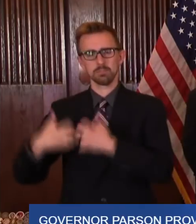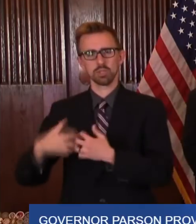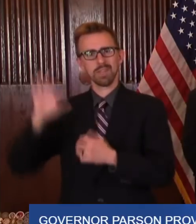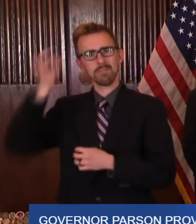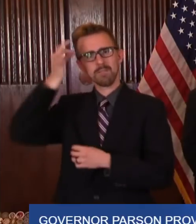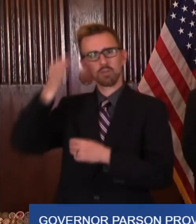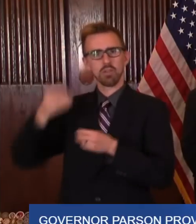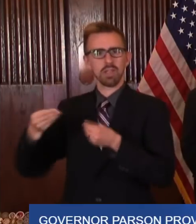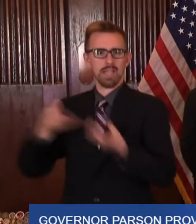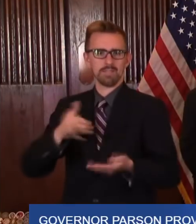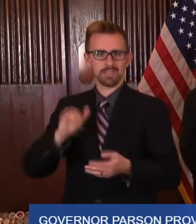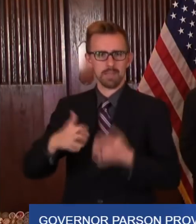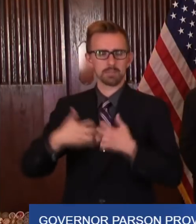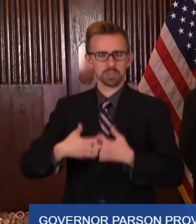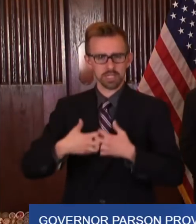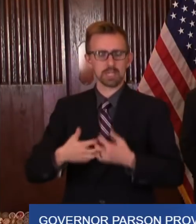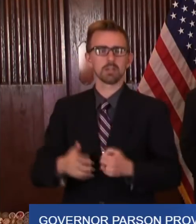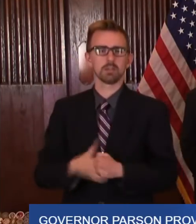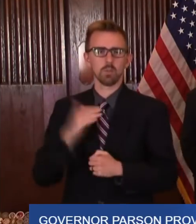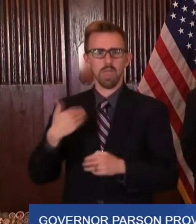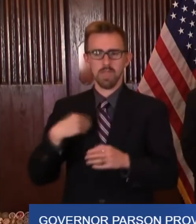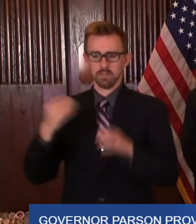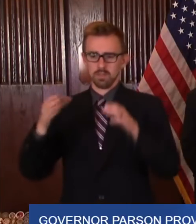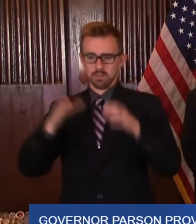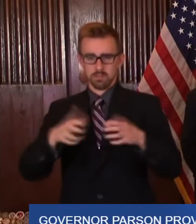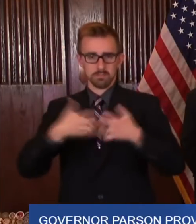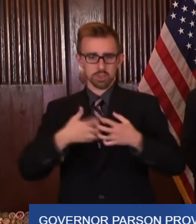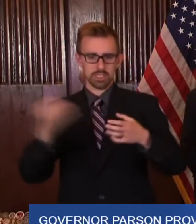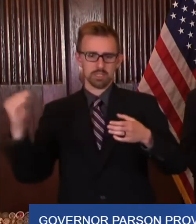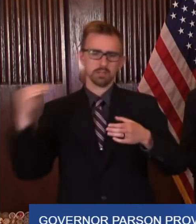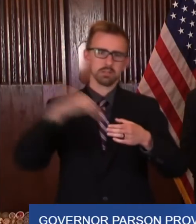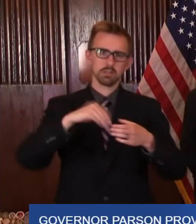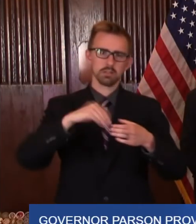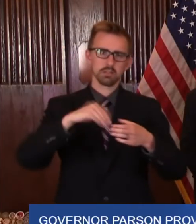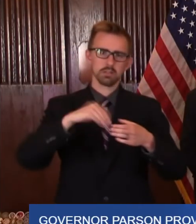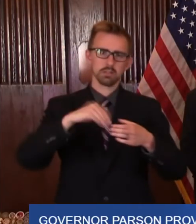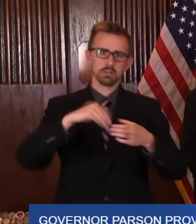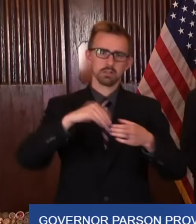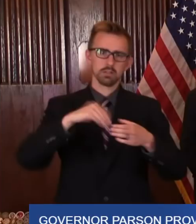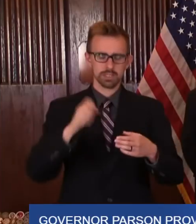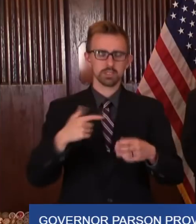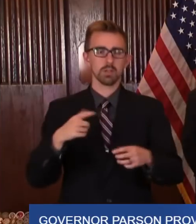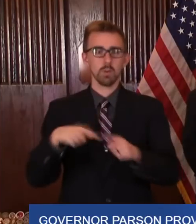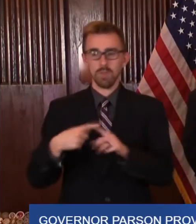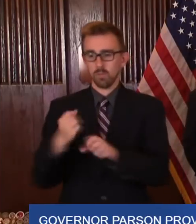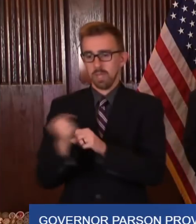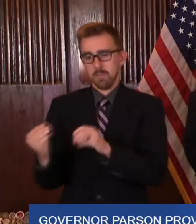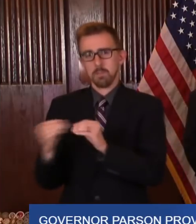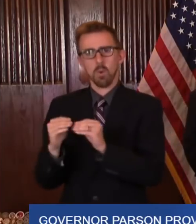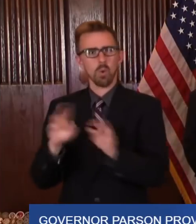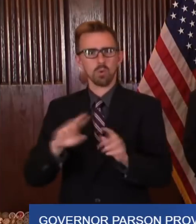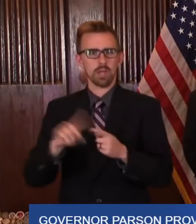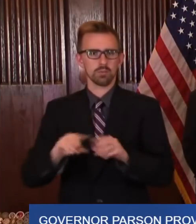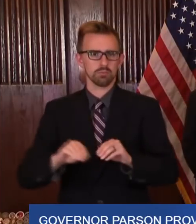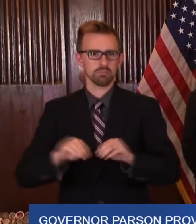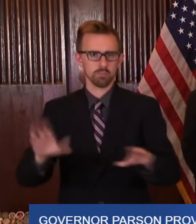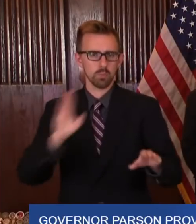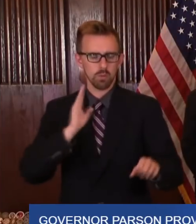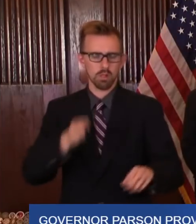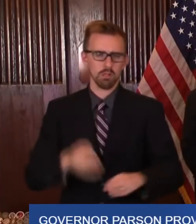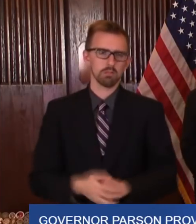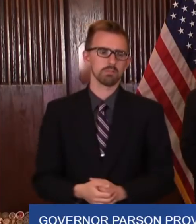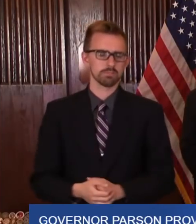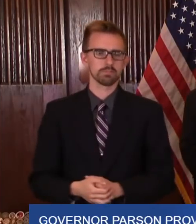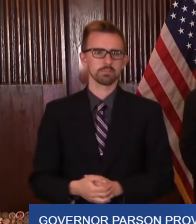federal government, and we're getting cartridges. We are waiting for more of those to roll that out in a larger way. There was a question to me,